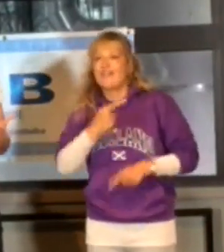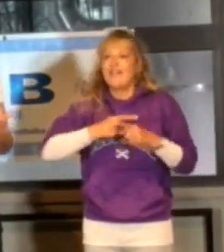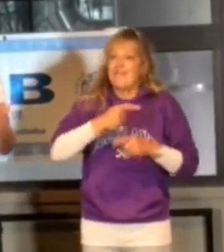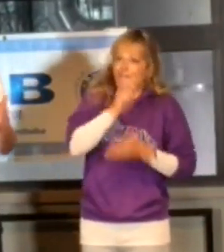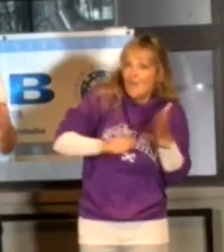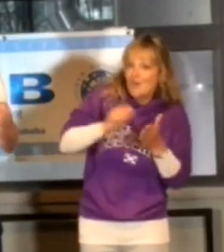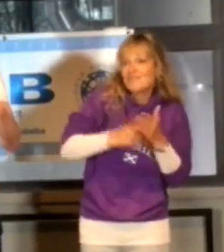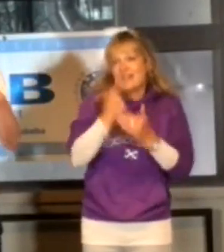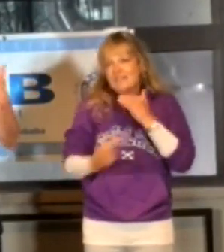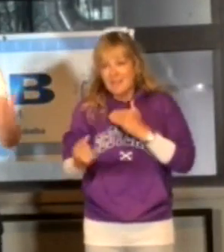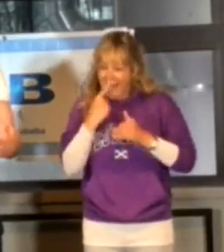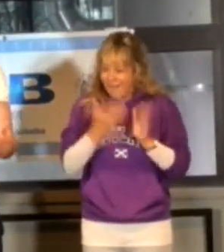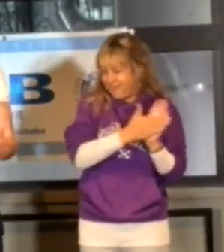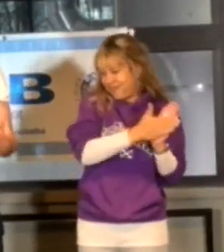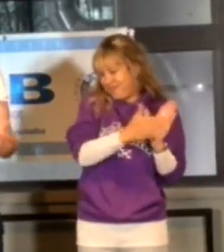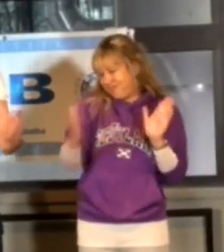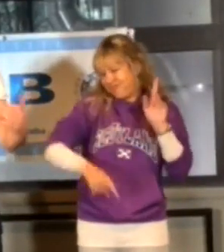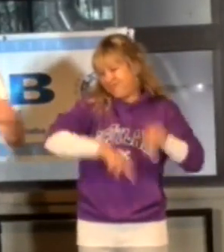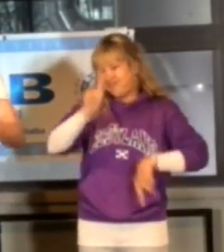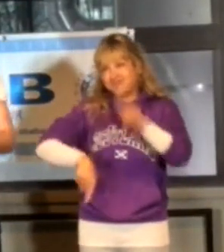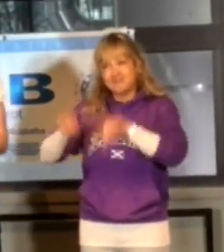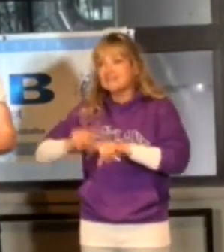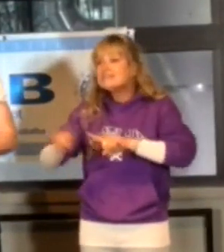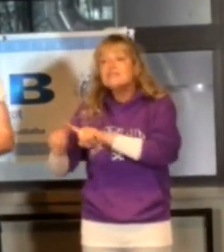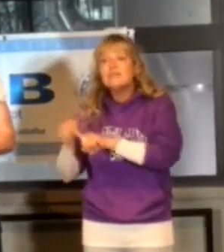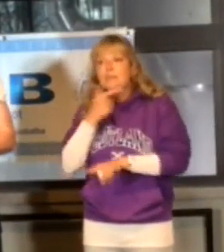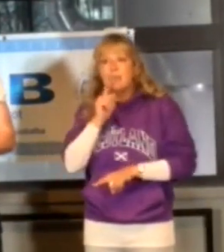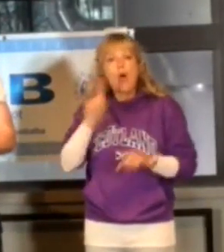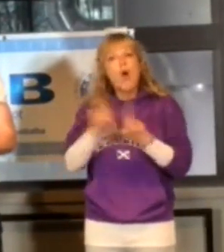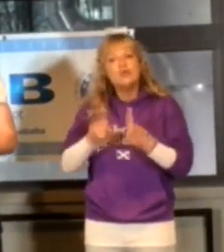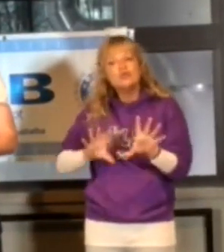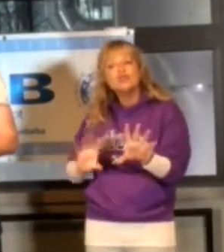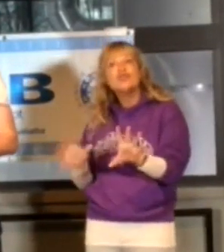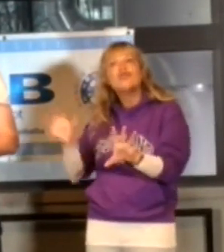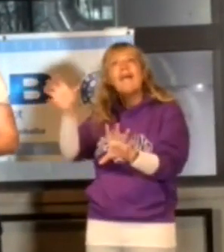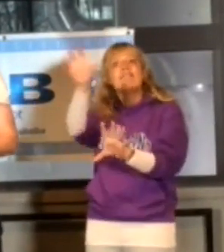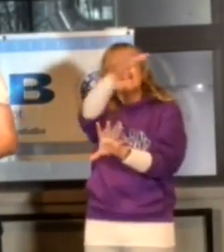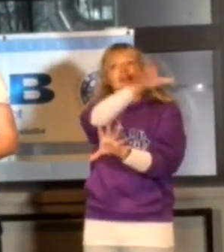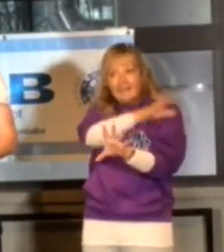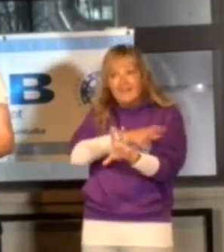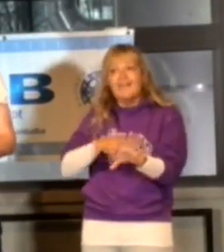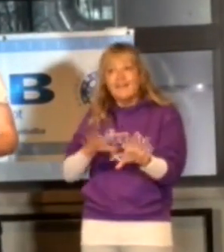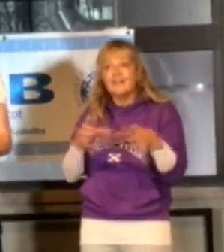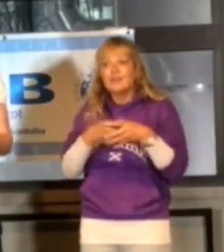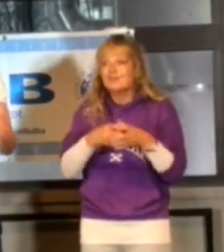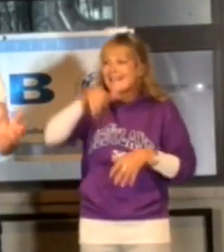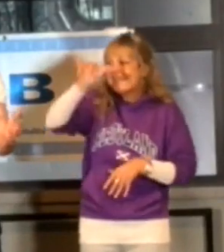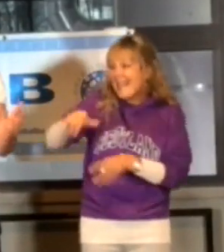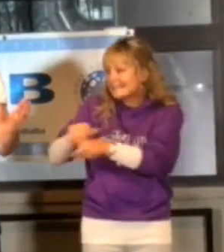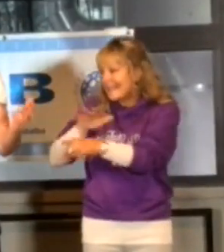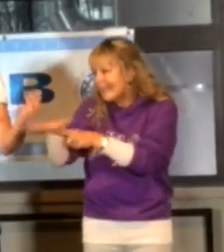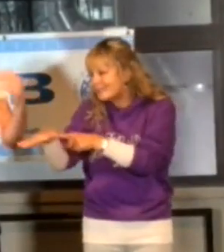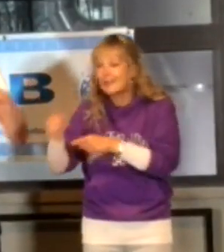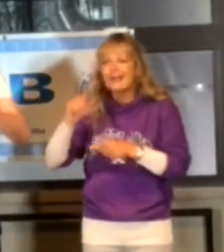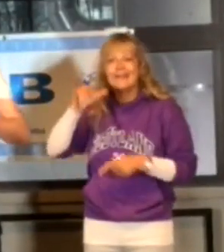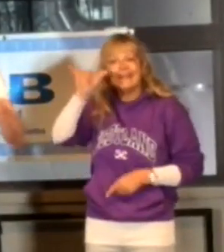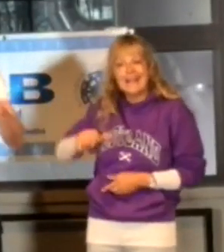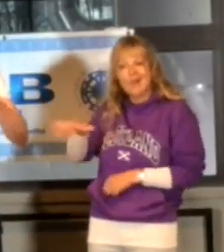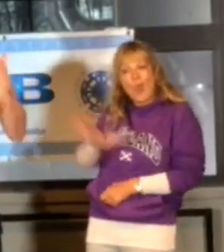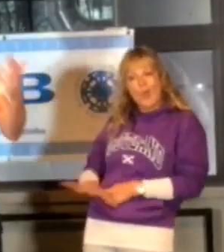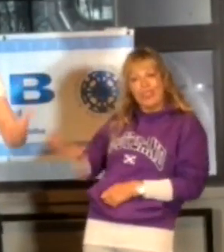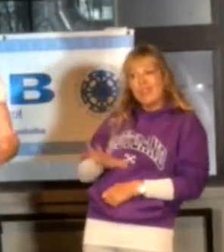broad range, as well as we've been bringing in the geographic groups in Scotland. So yes, Edinburgh and Lothian are now